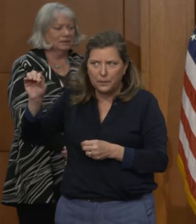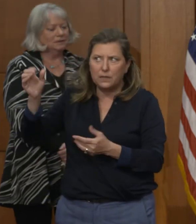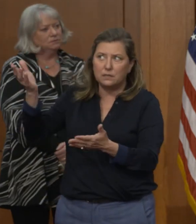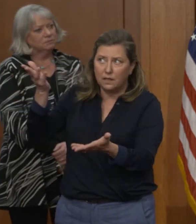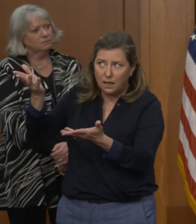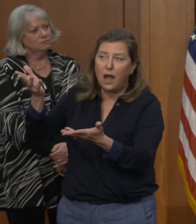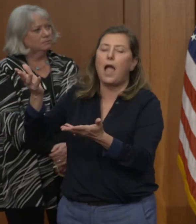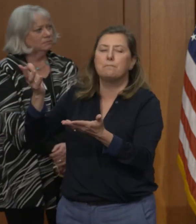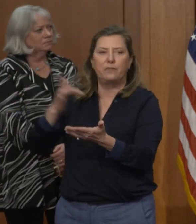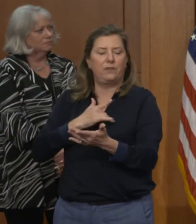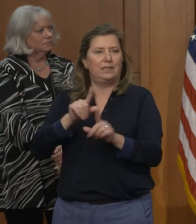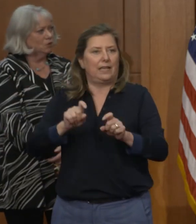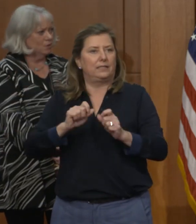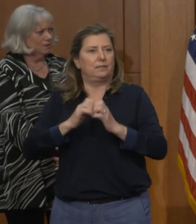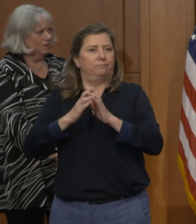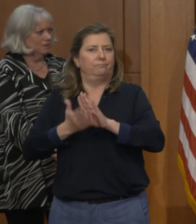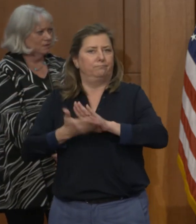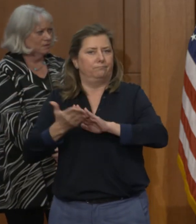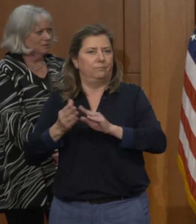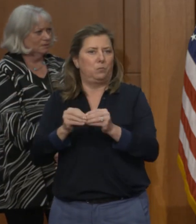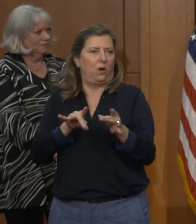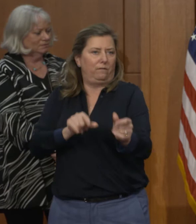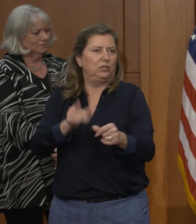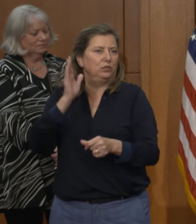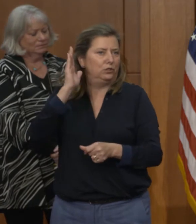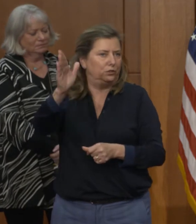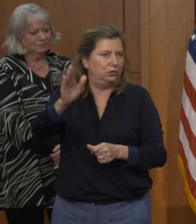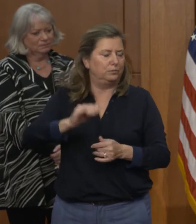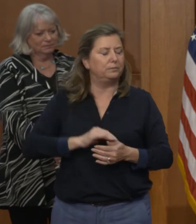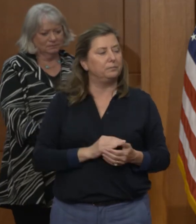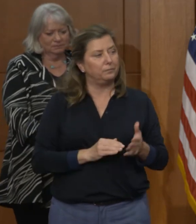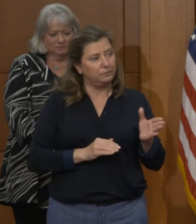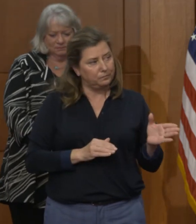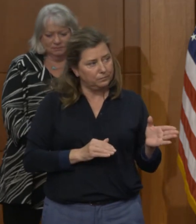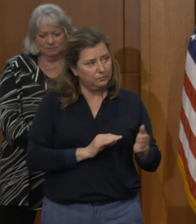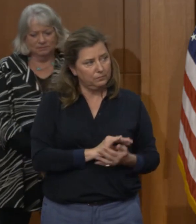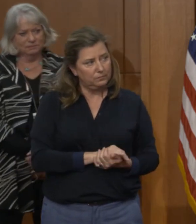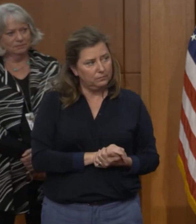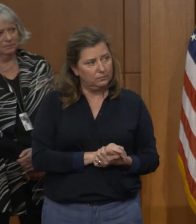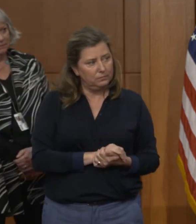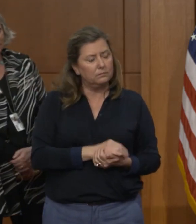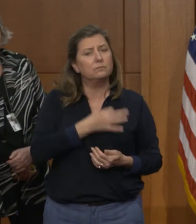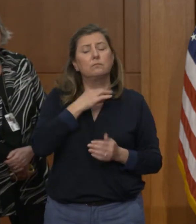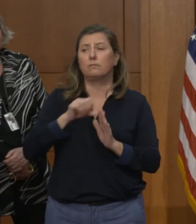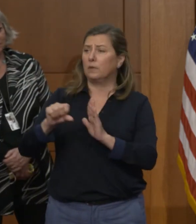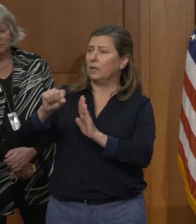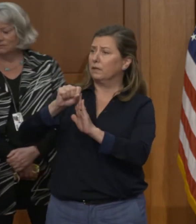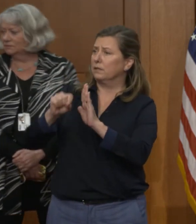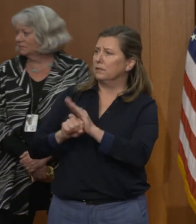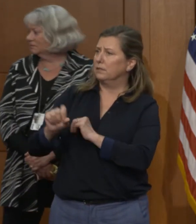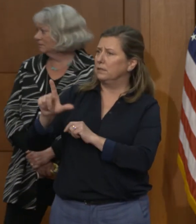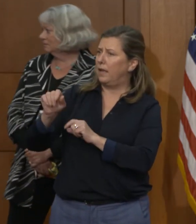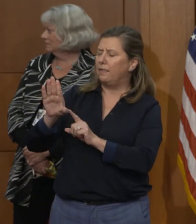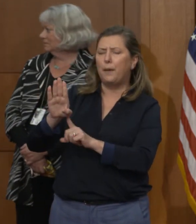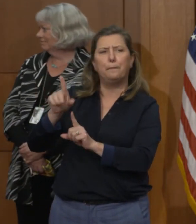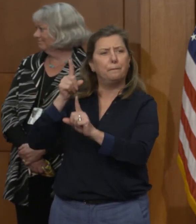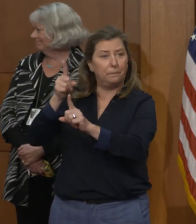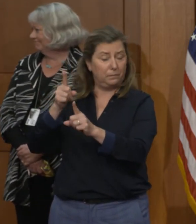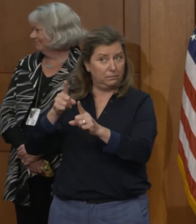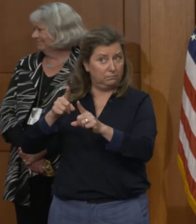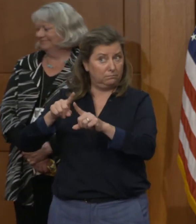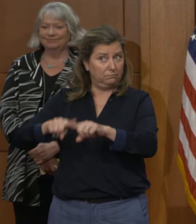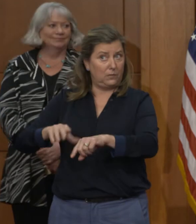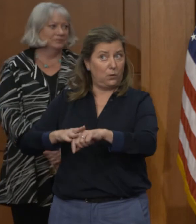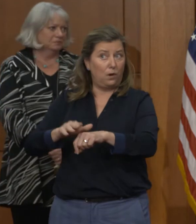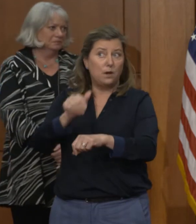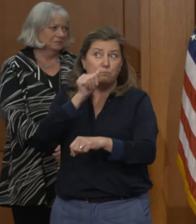running in a much more efficient manner. And what's the capability at the state lab currently? Is the plan to build capacity through relying on more